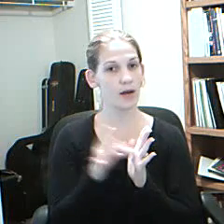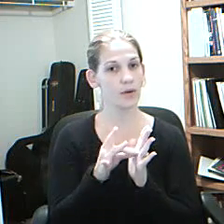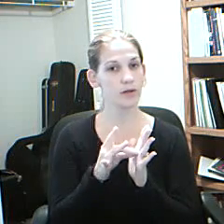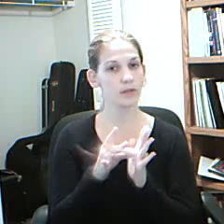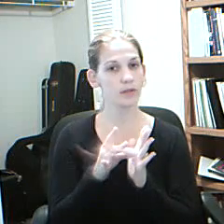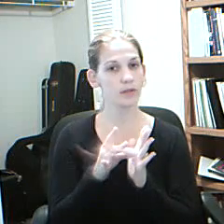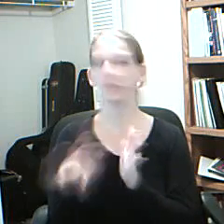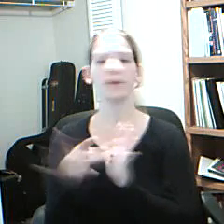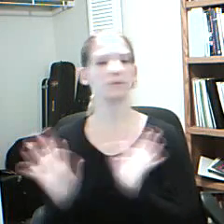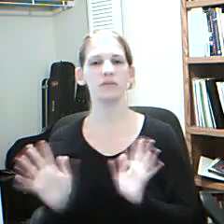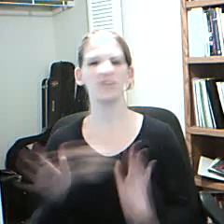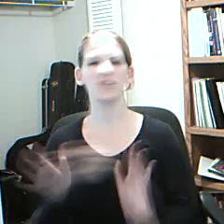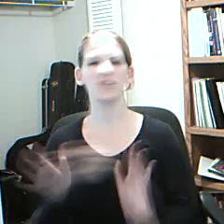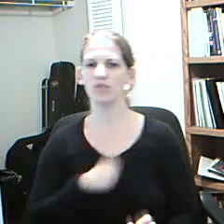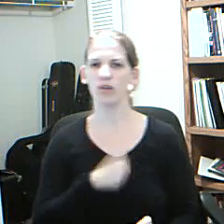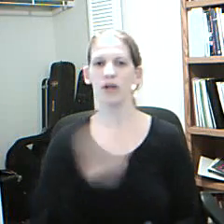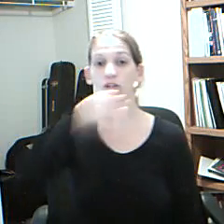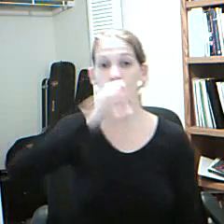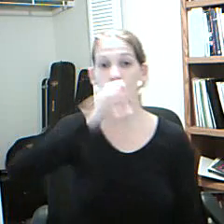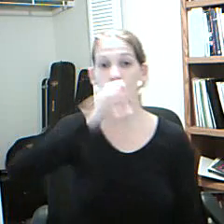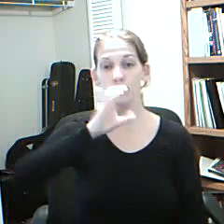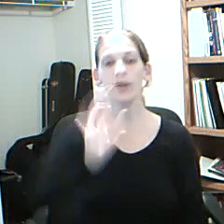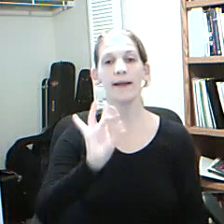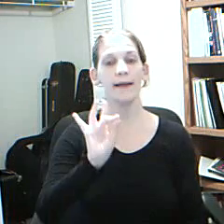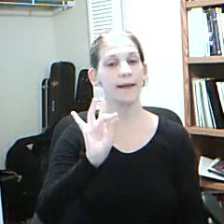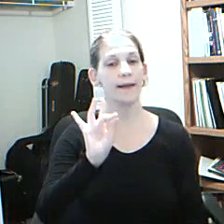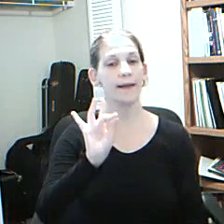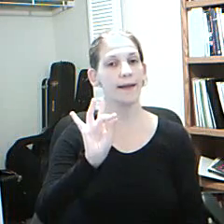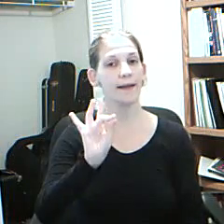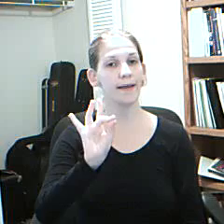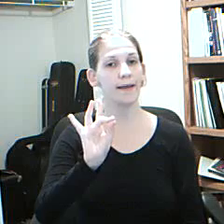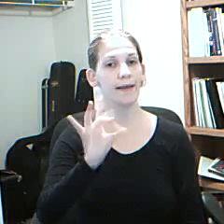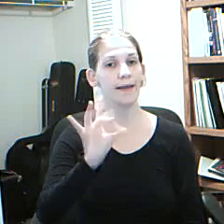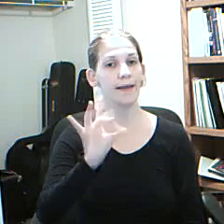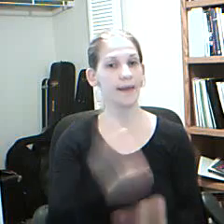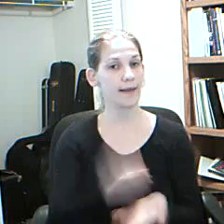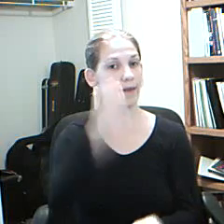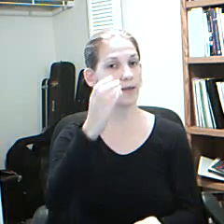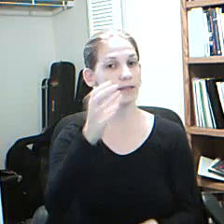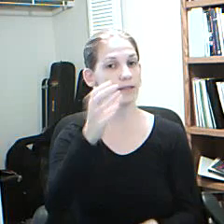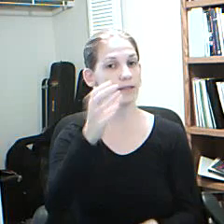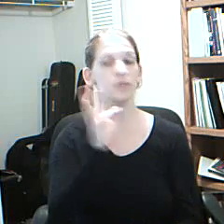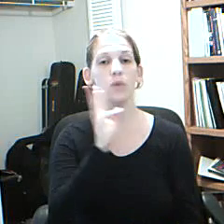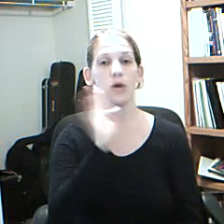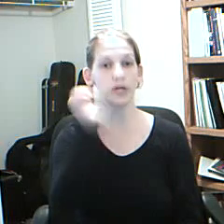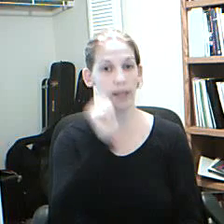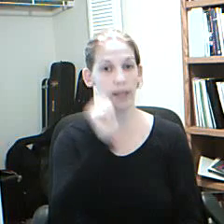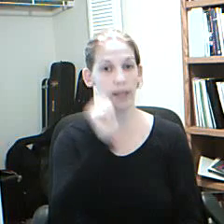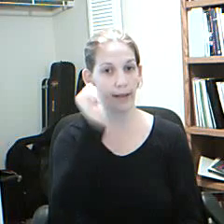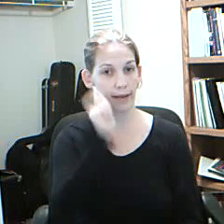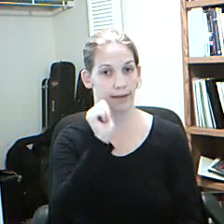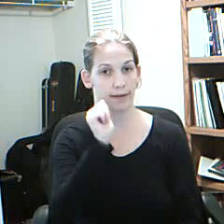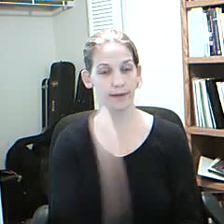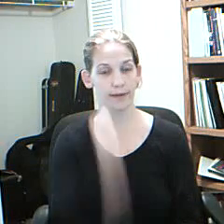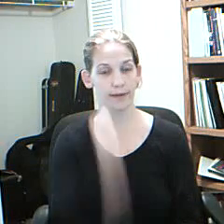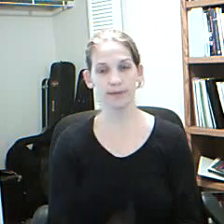glasses of water a day, and things that I know that I'm capable of